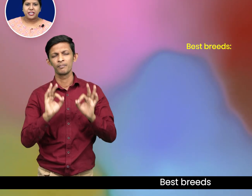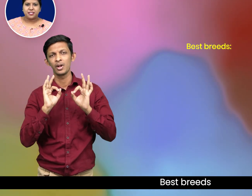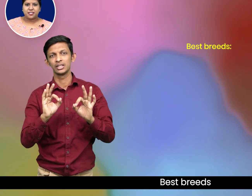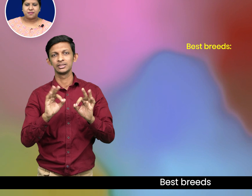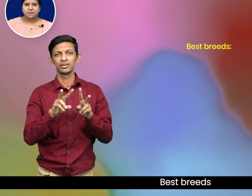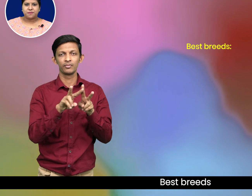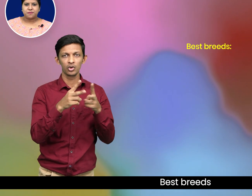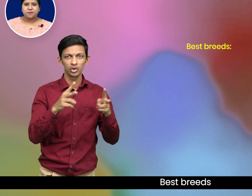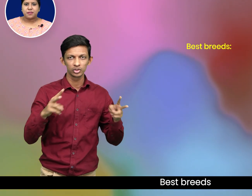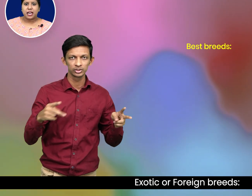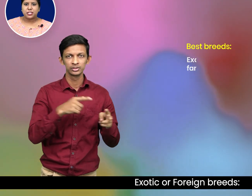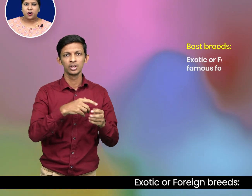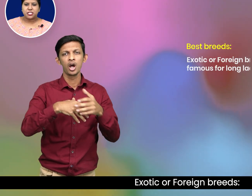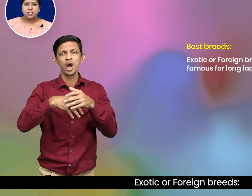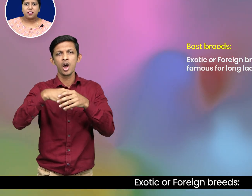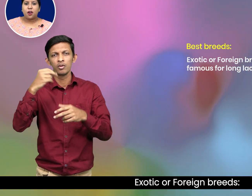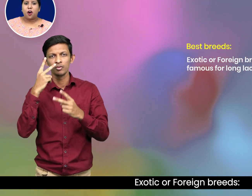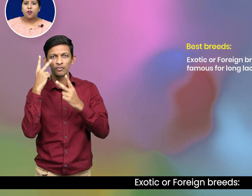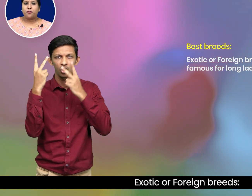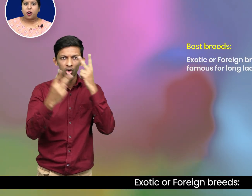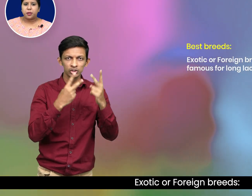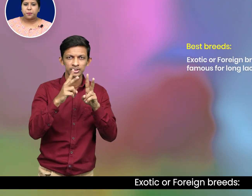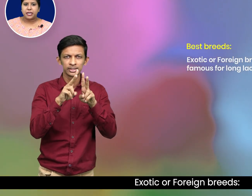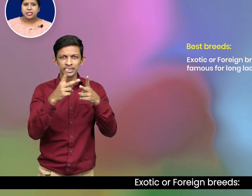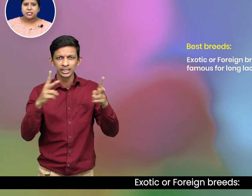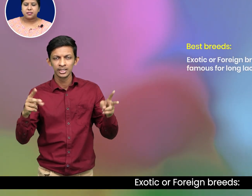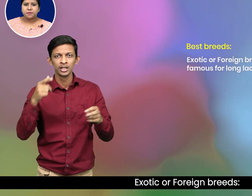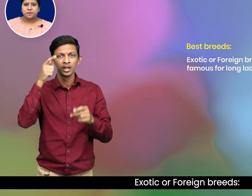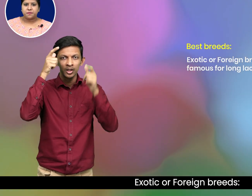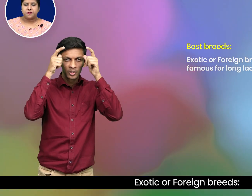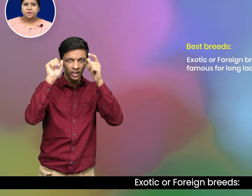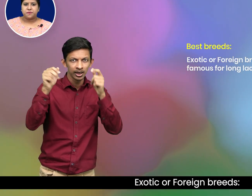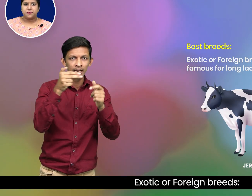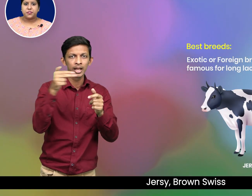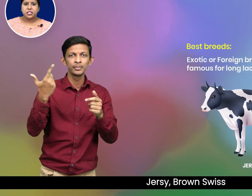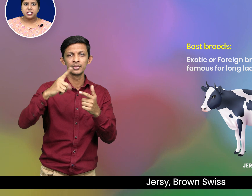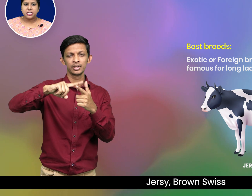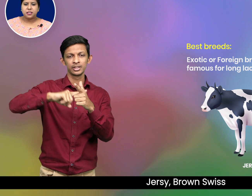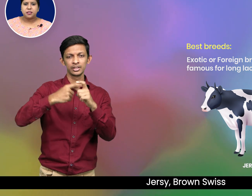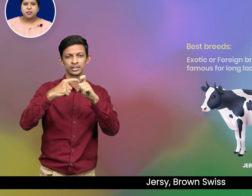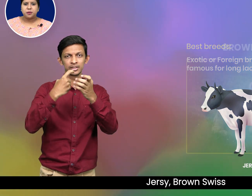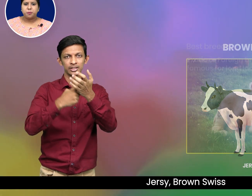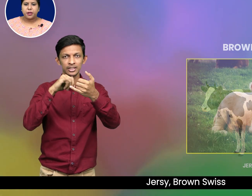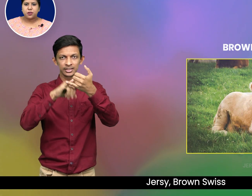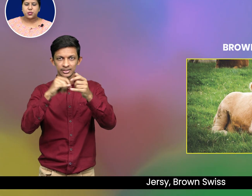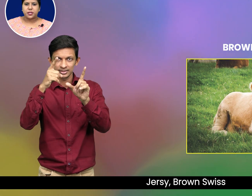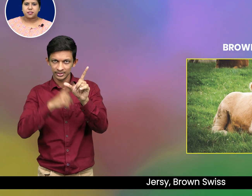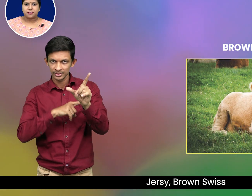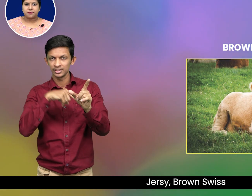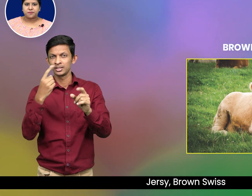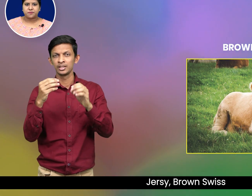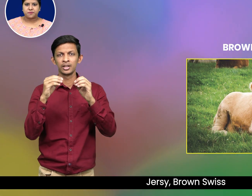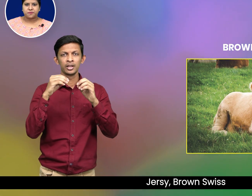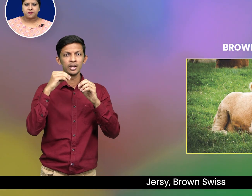Best breeds: exotic or foreign breeds: Jersey, Brown